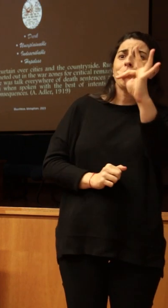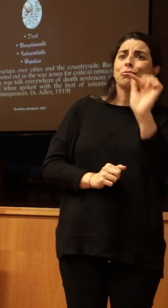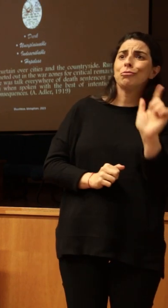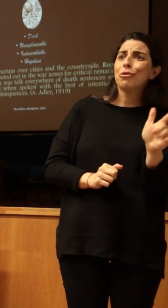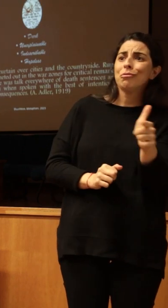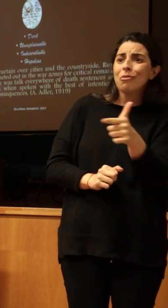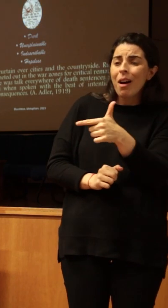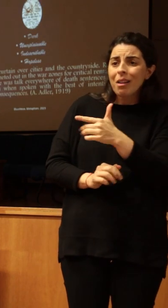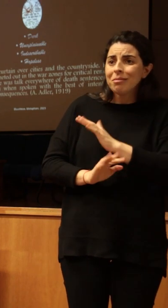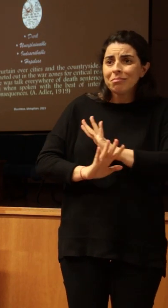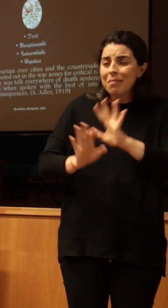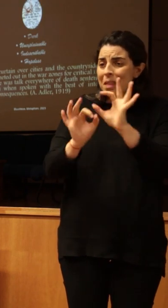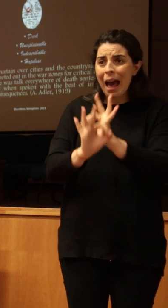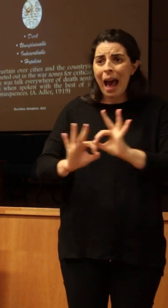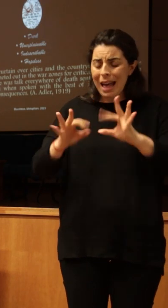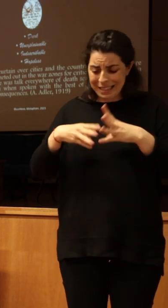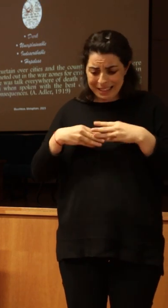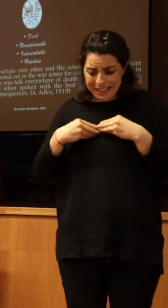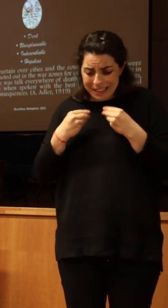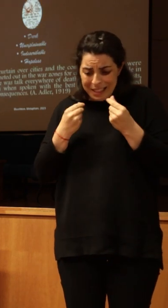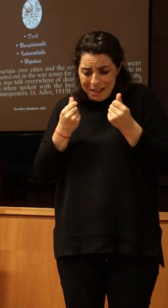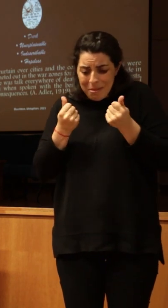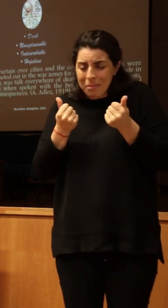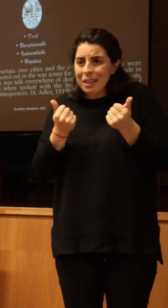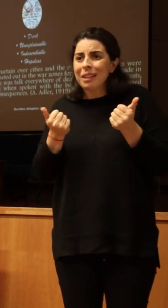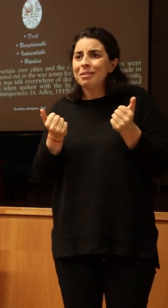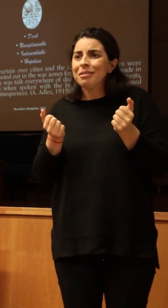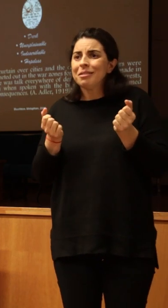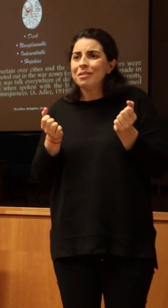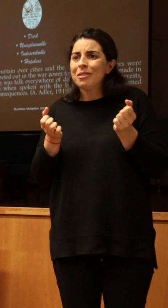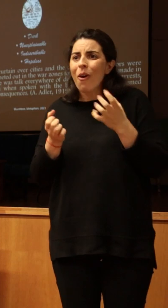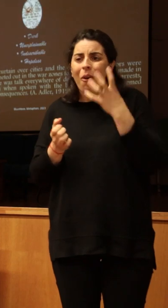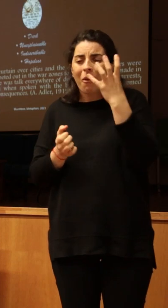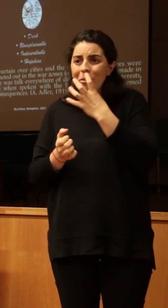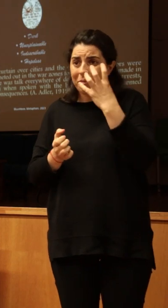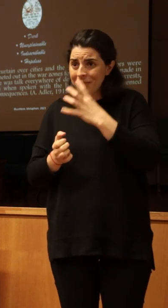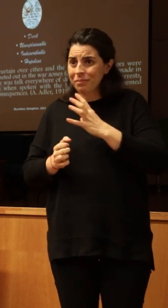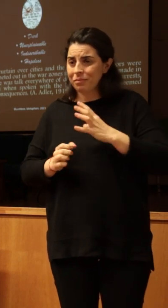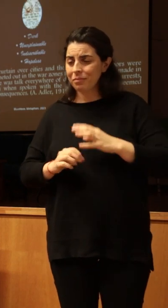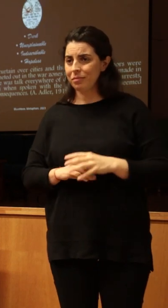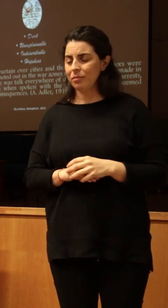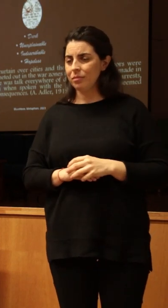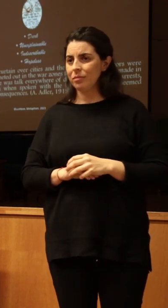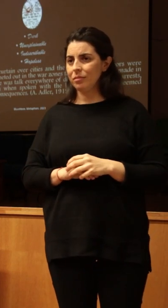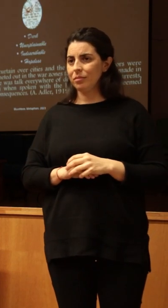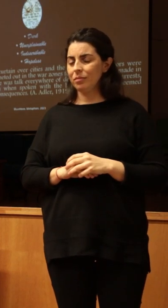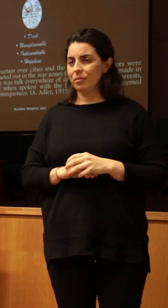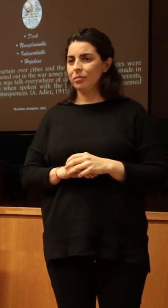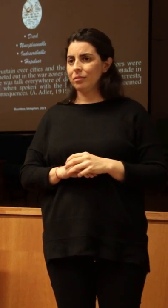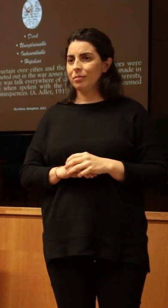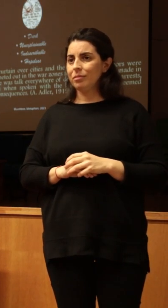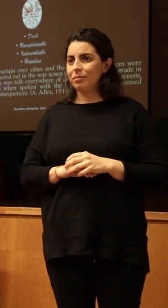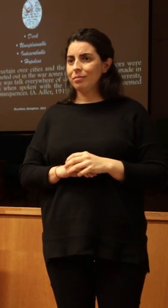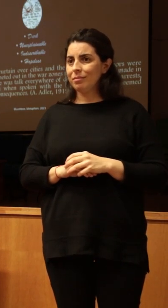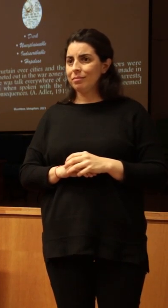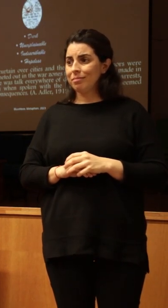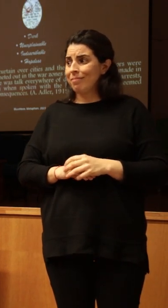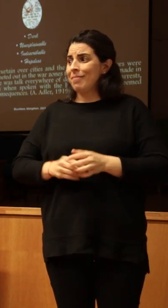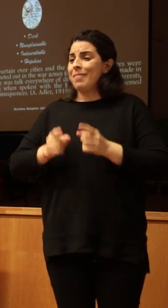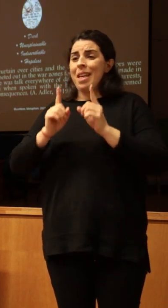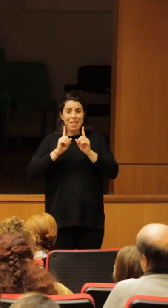war, so Adler was also a physician and citizen in a defeated army in a country that just lost the war.